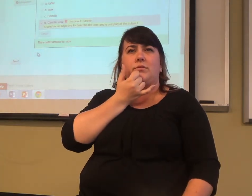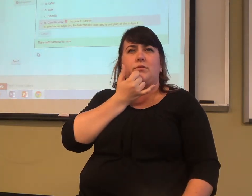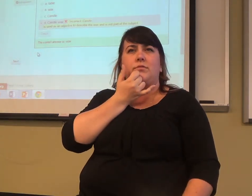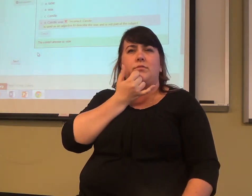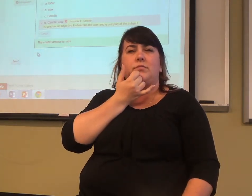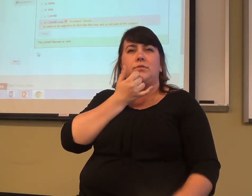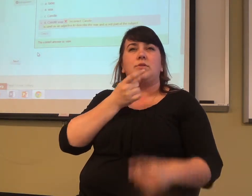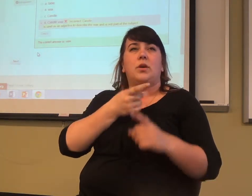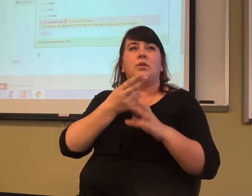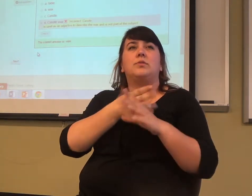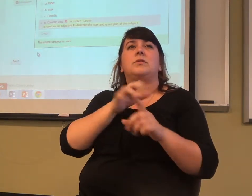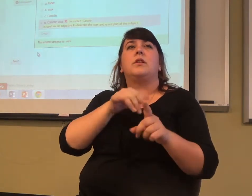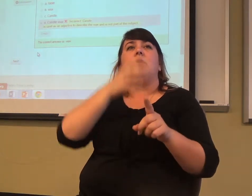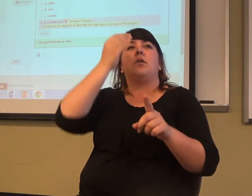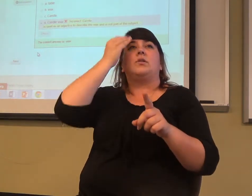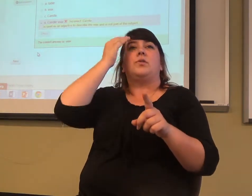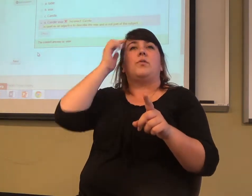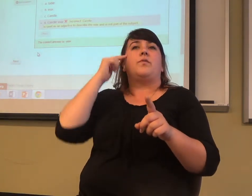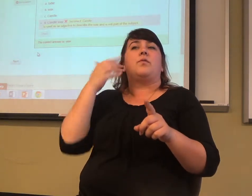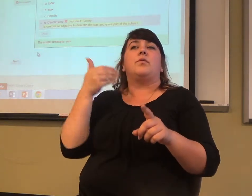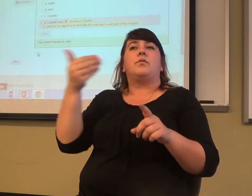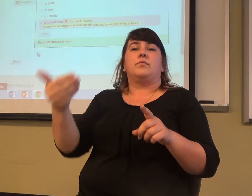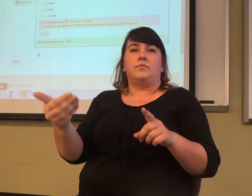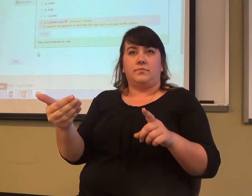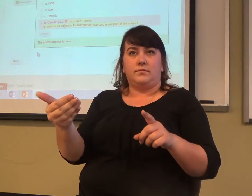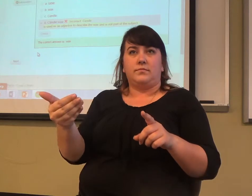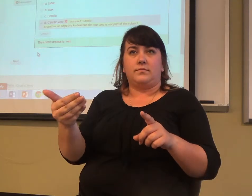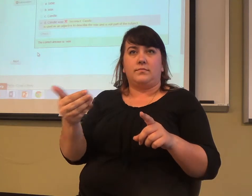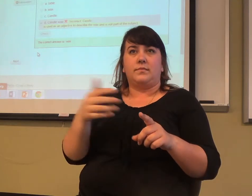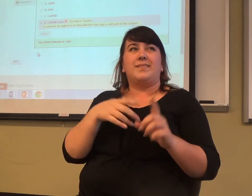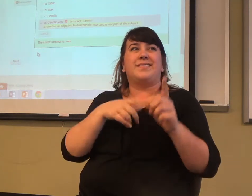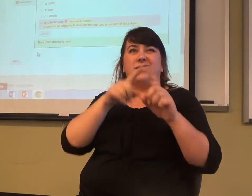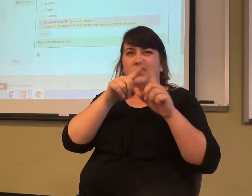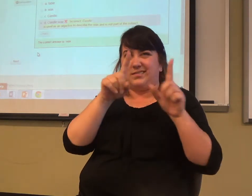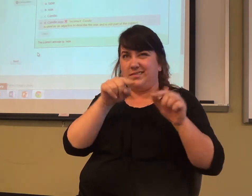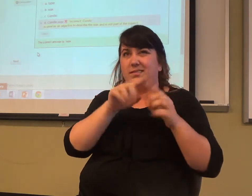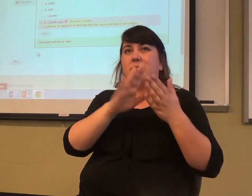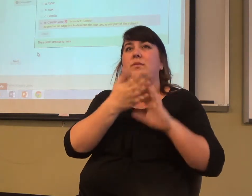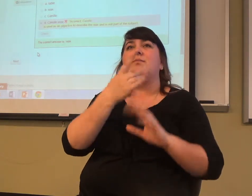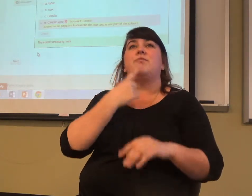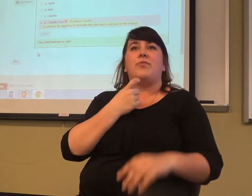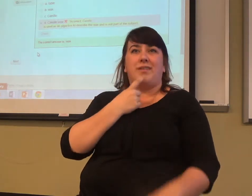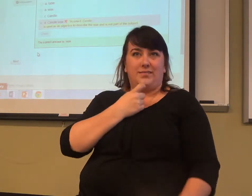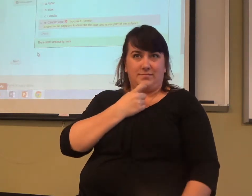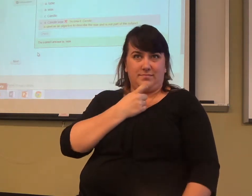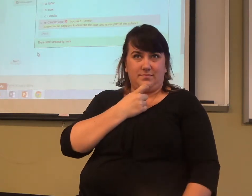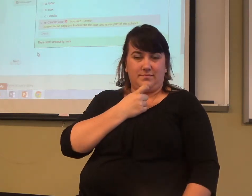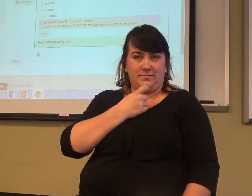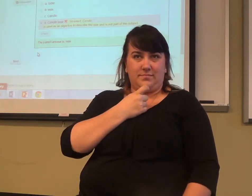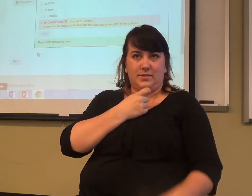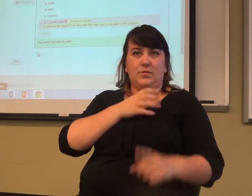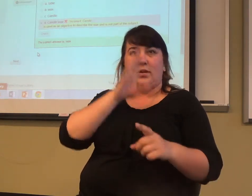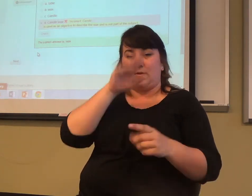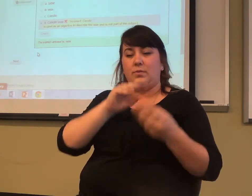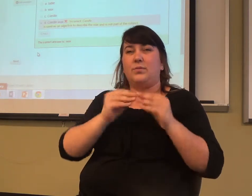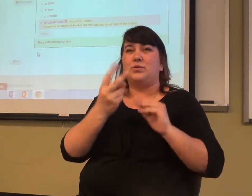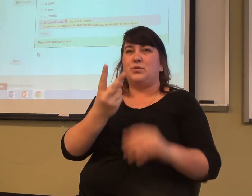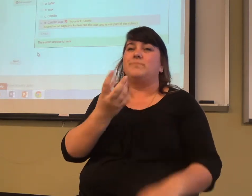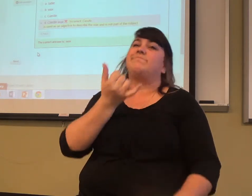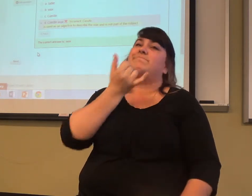that going forward in the quiz. Now you see up here that I've got a red box, okay, so I know that I got number 2 wrong. The reason